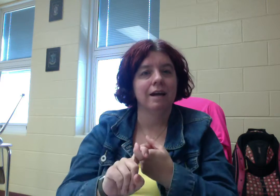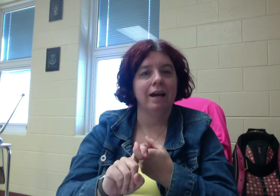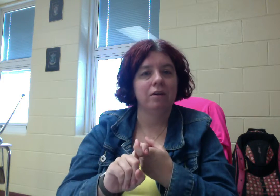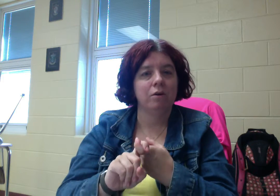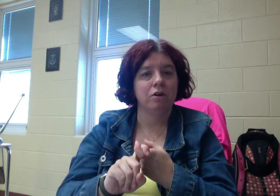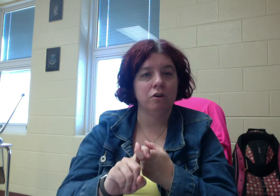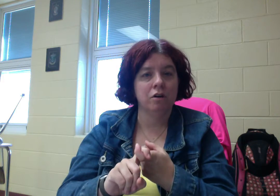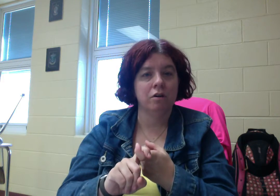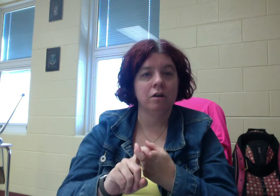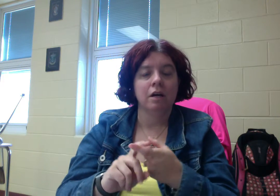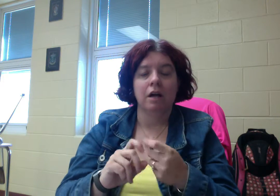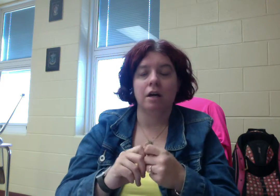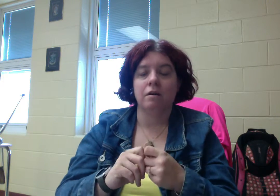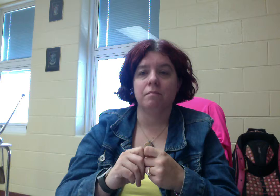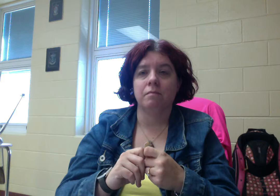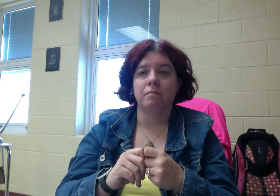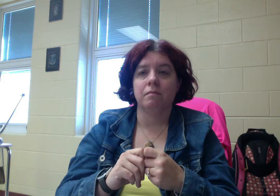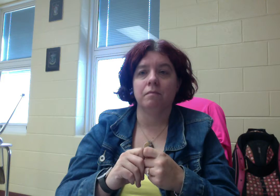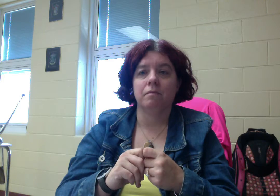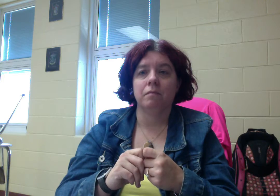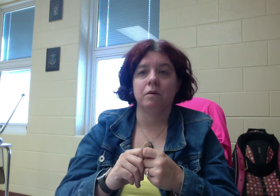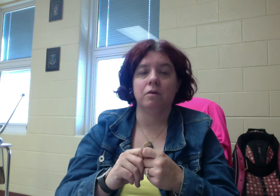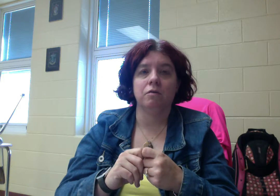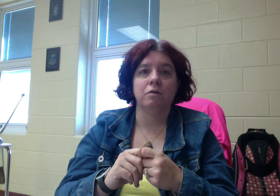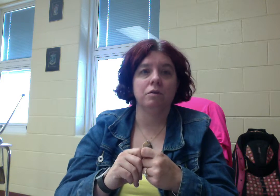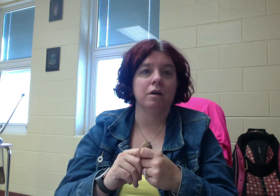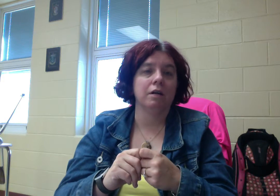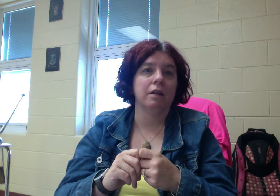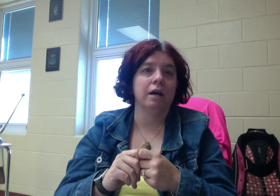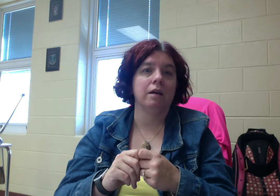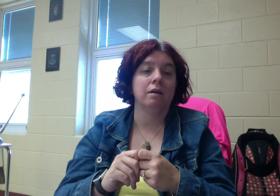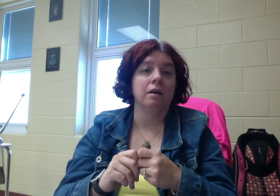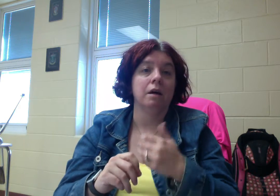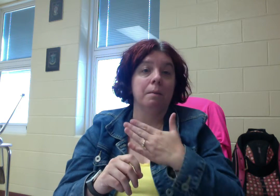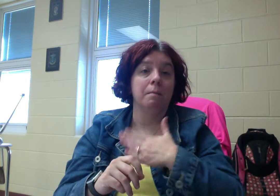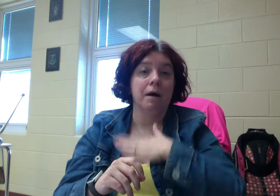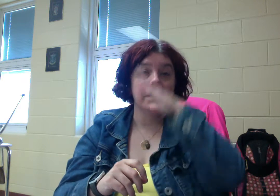you don't want to hook. If you're talking that my